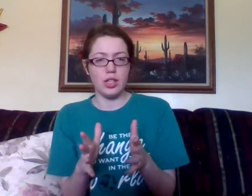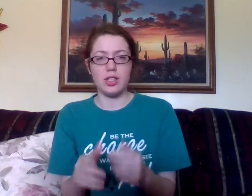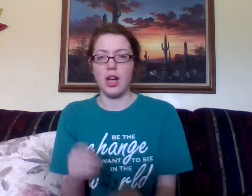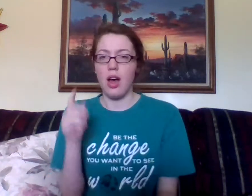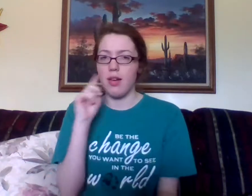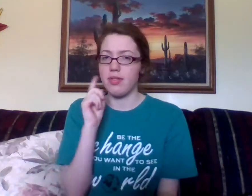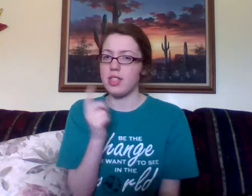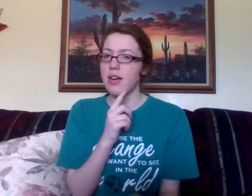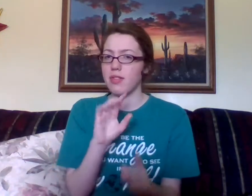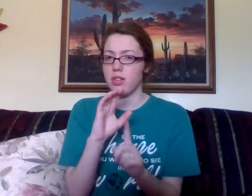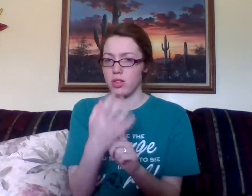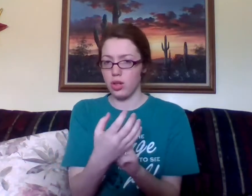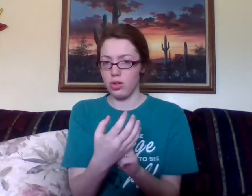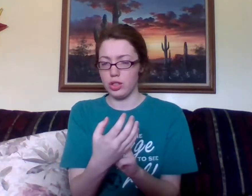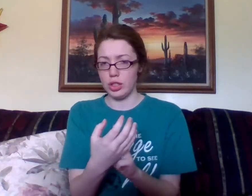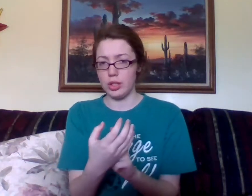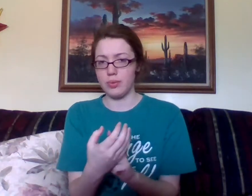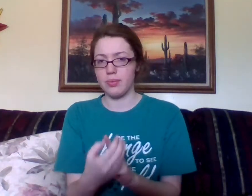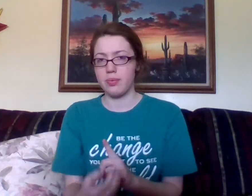student of deaf culture